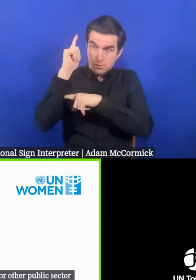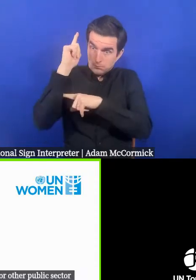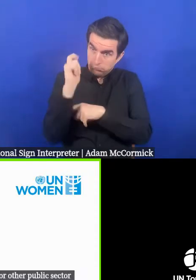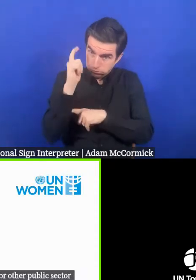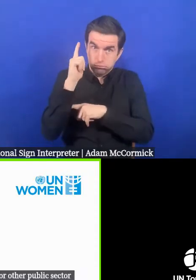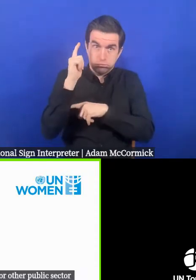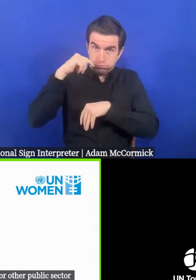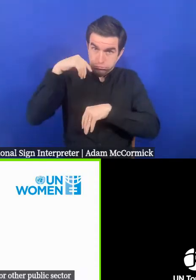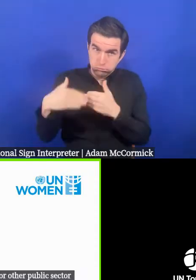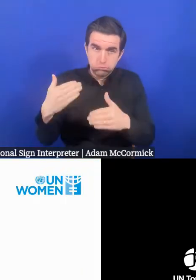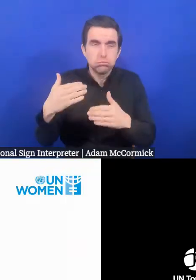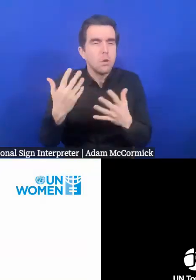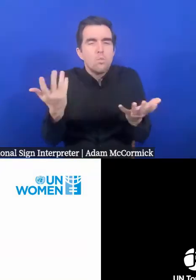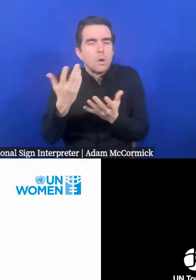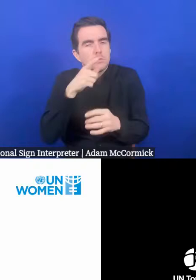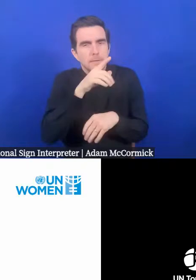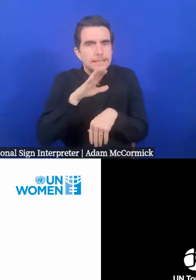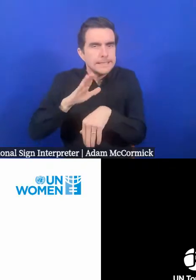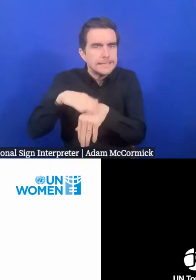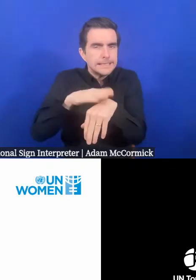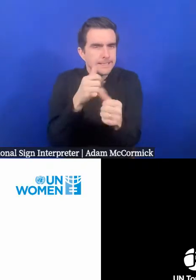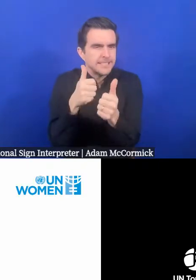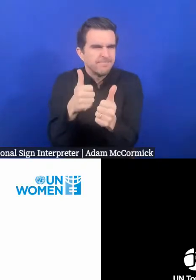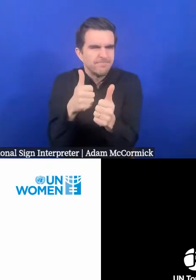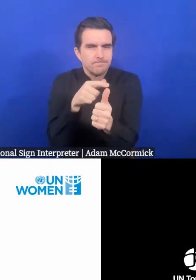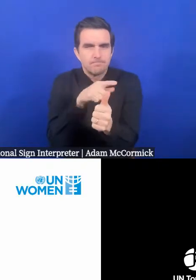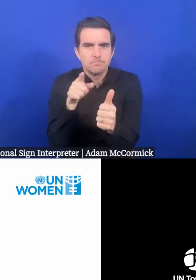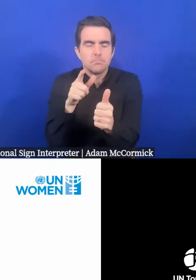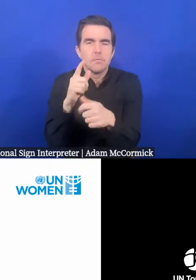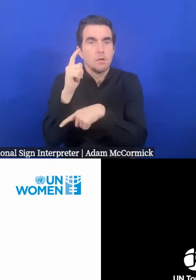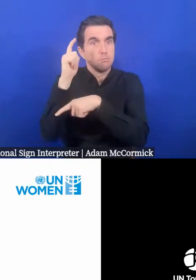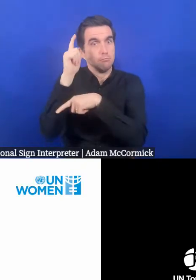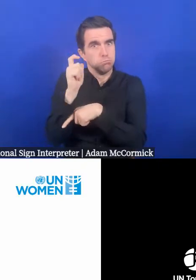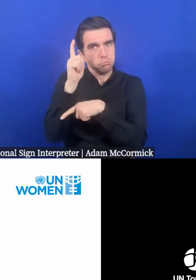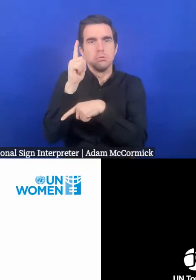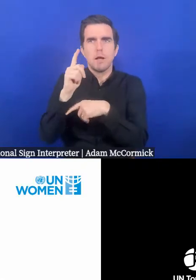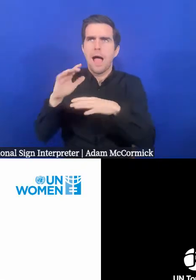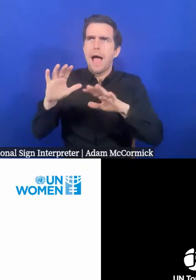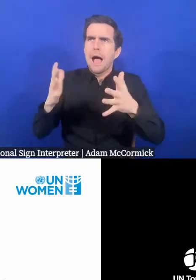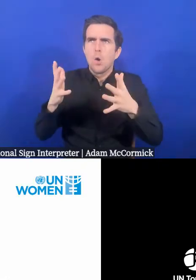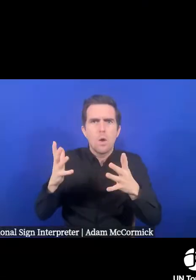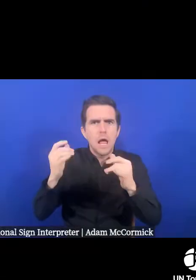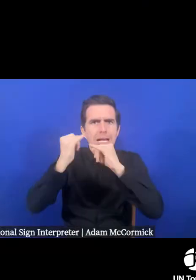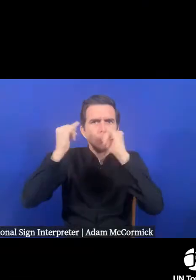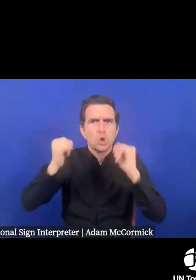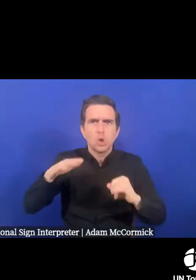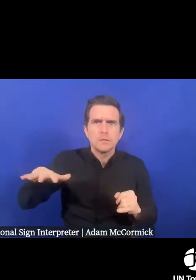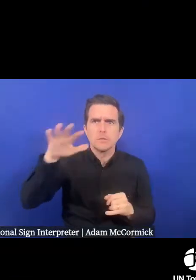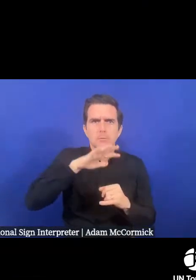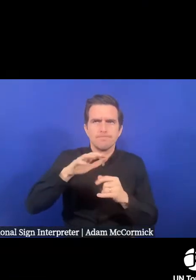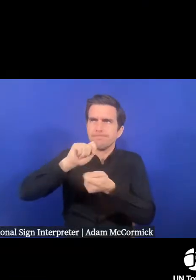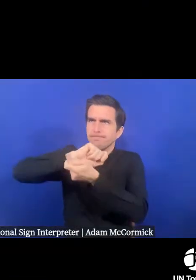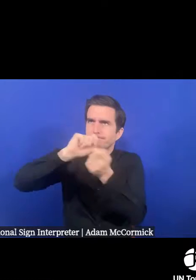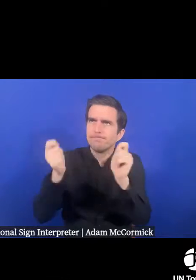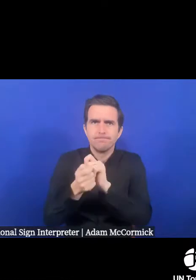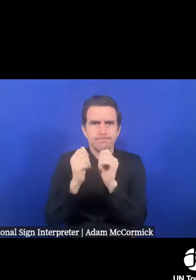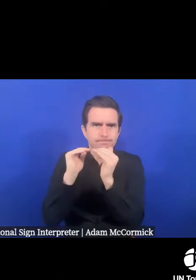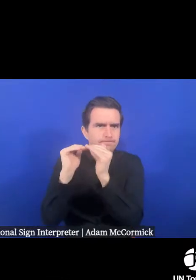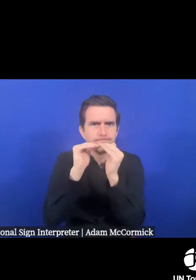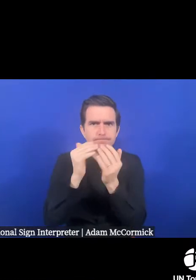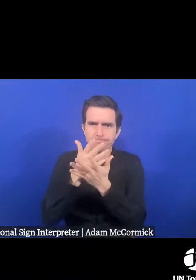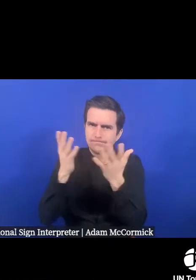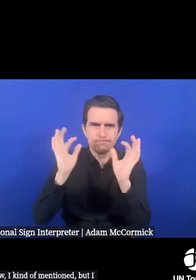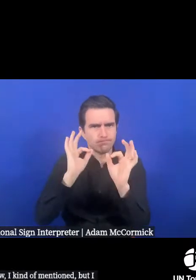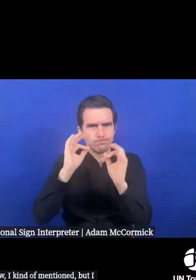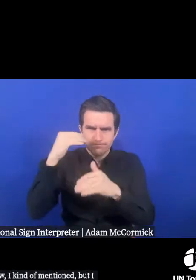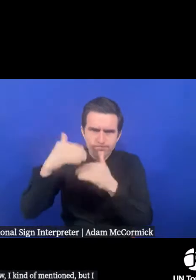you. Thank you, Lucy. Well, as I don't want to be, I kind of mentioned, but I want to repeat it